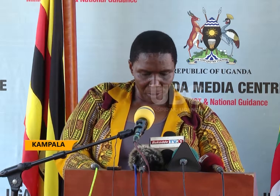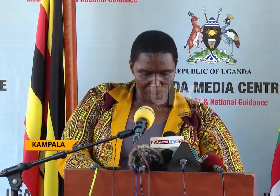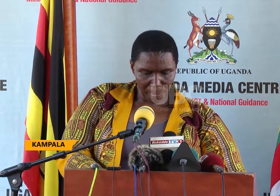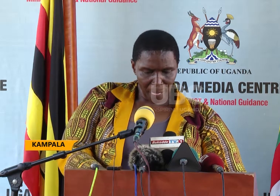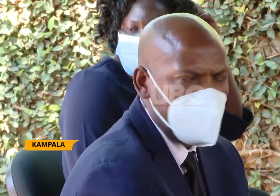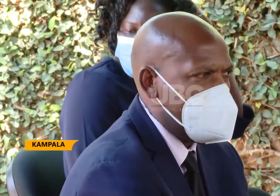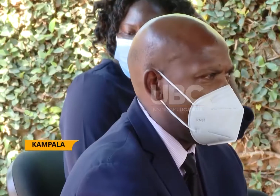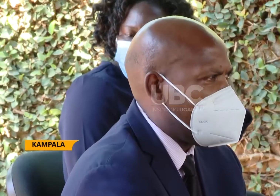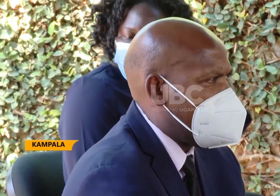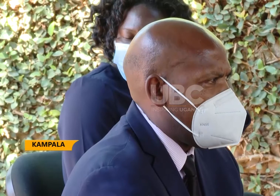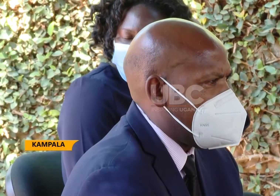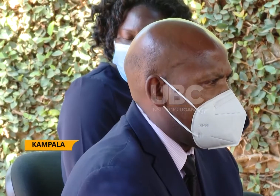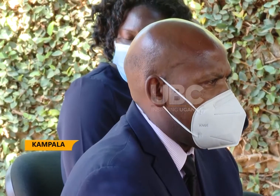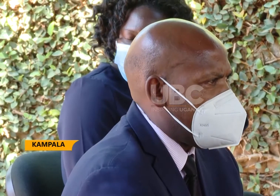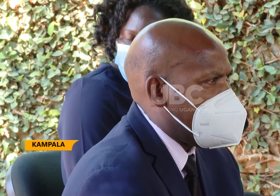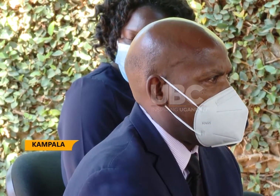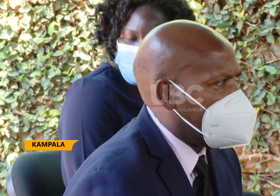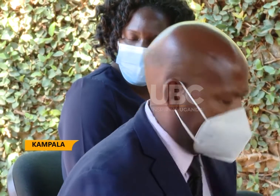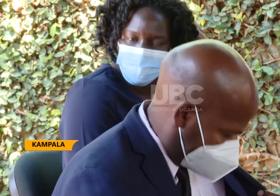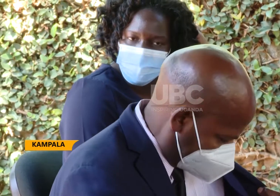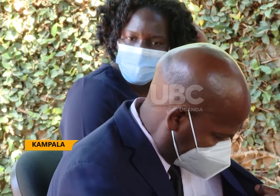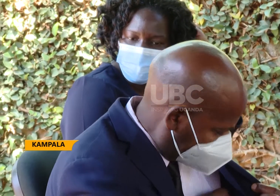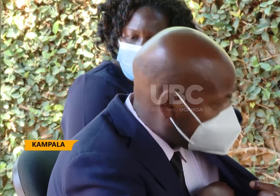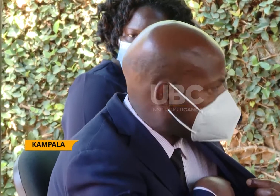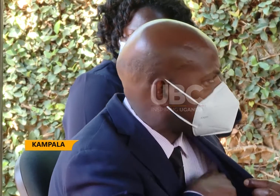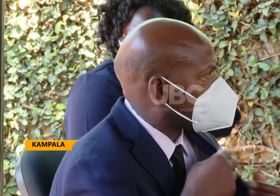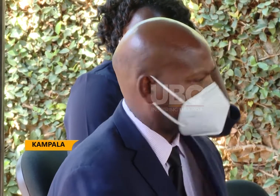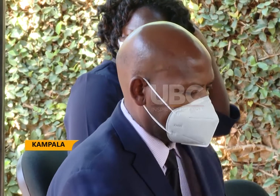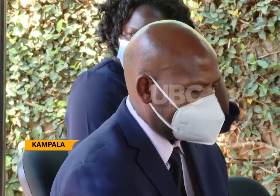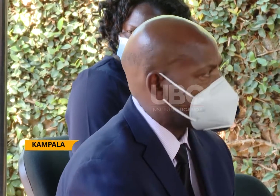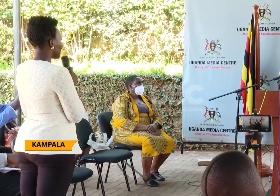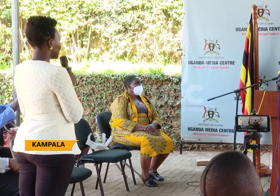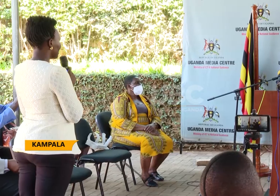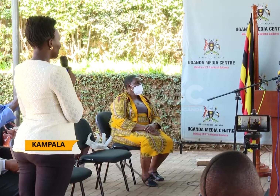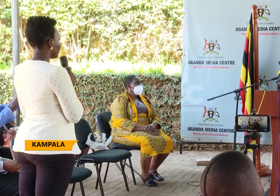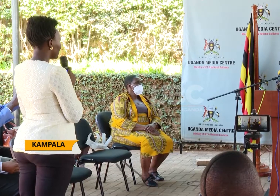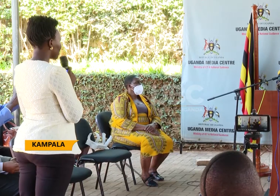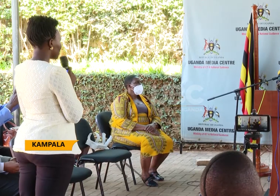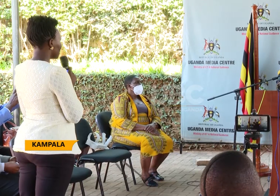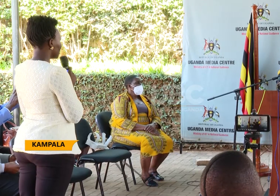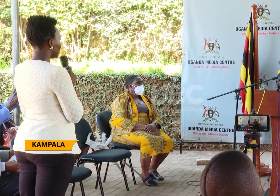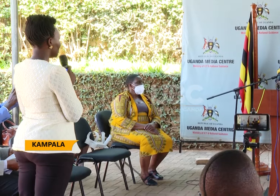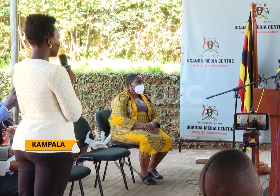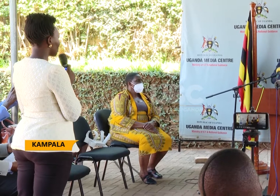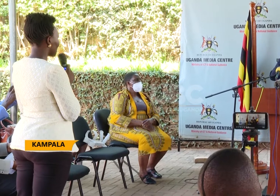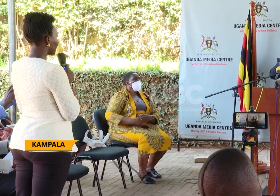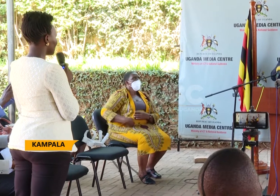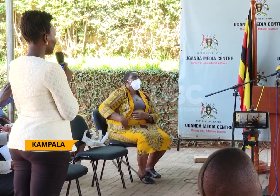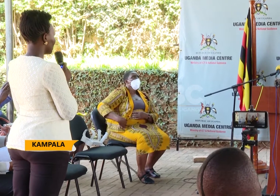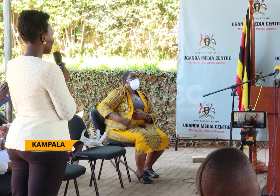Alex Ndenzi, a representative of people with disabilities in parliament, says, often people